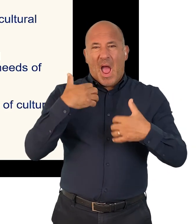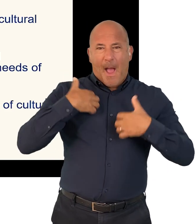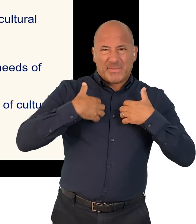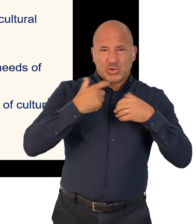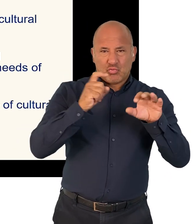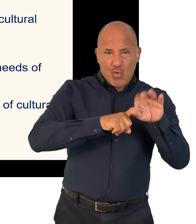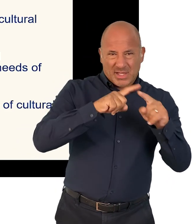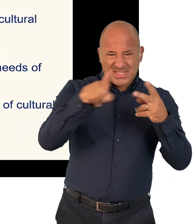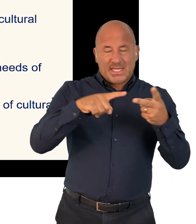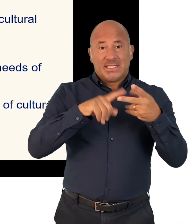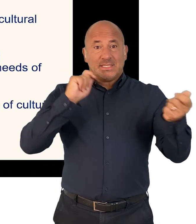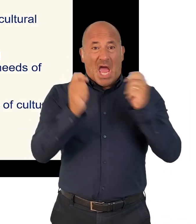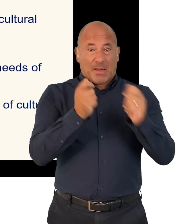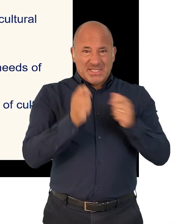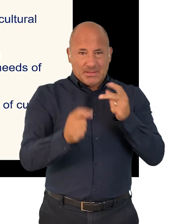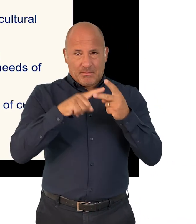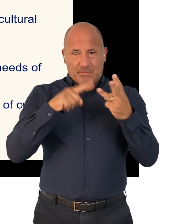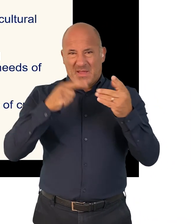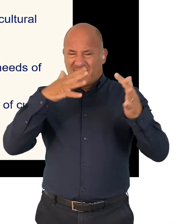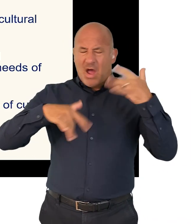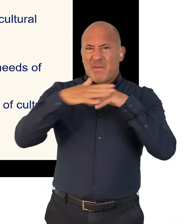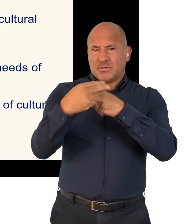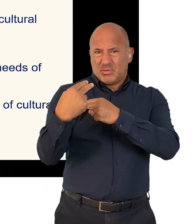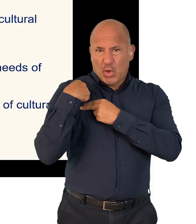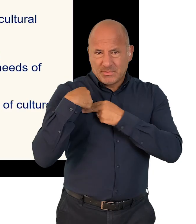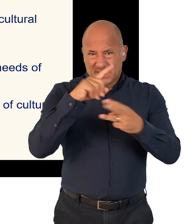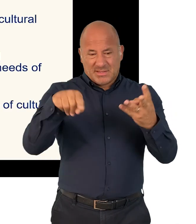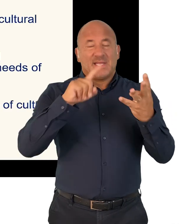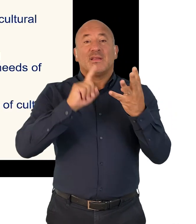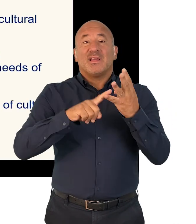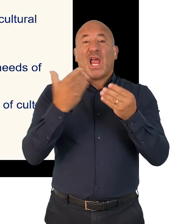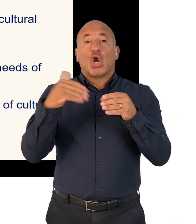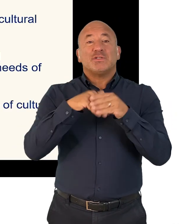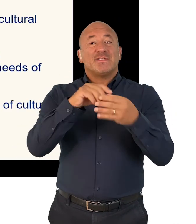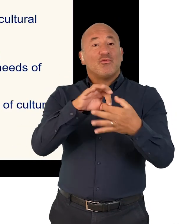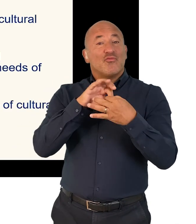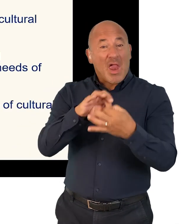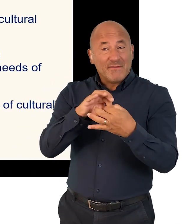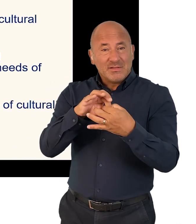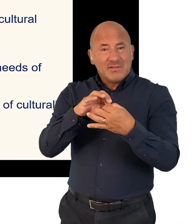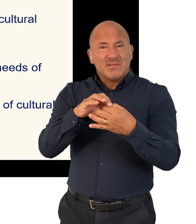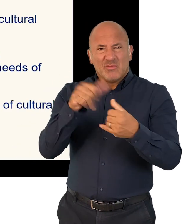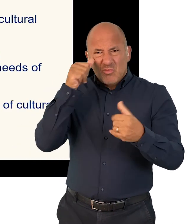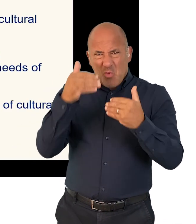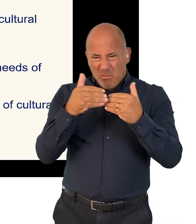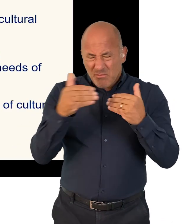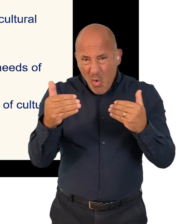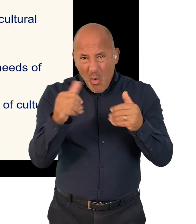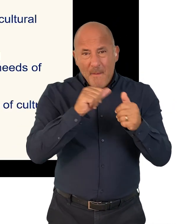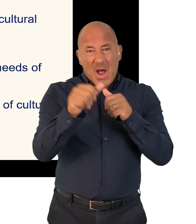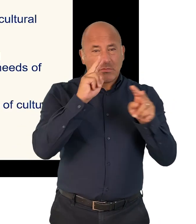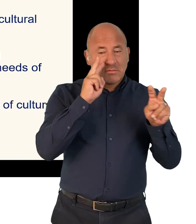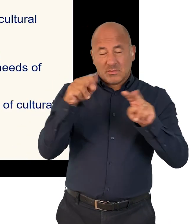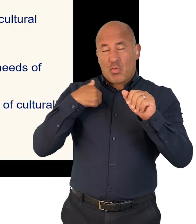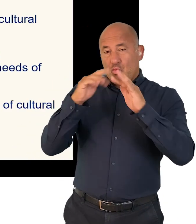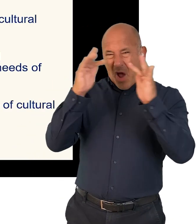quality, dynamism, environmental responsibility, and inclusivity and relevance. And you can find further information about these on